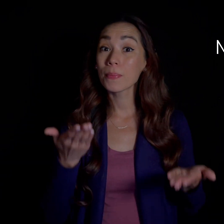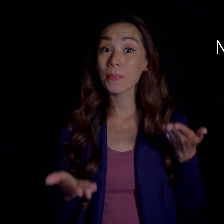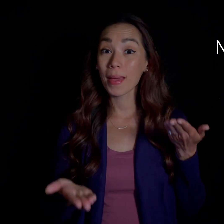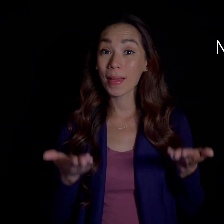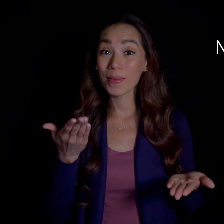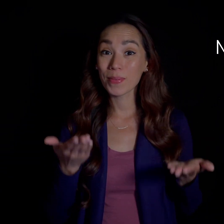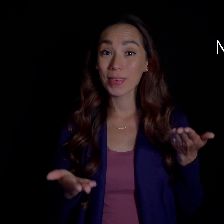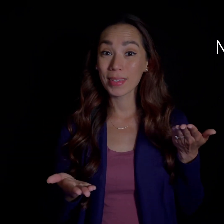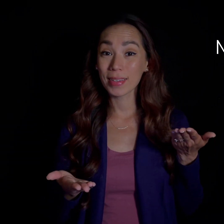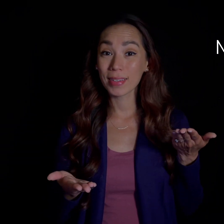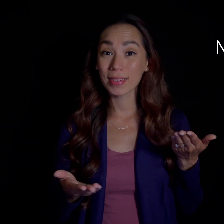Maybe.